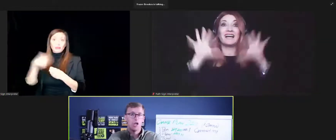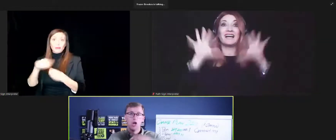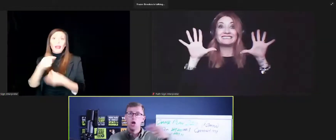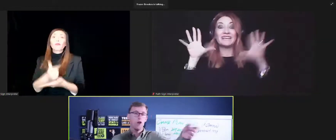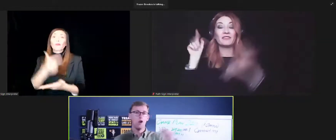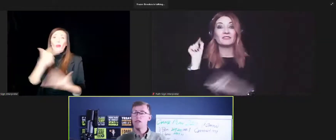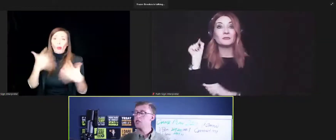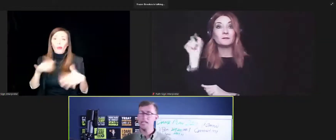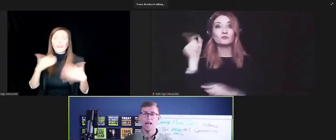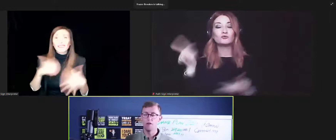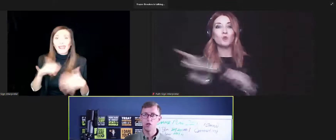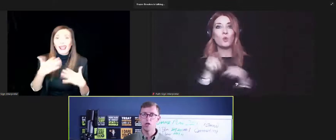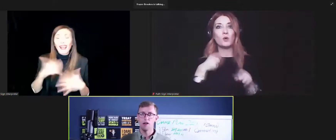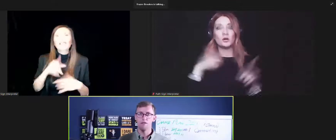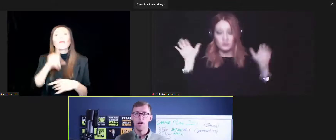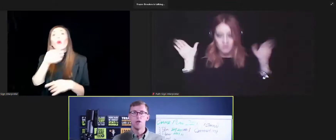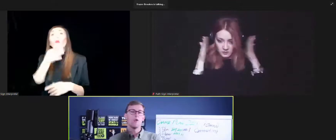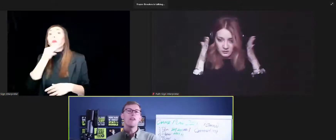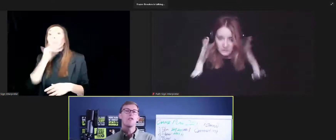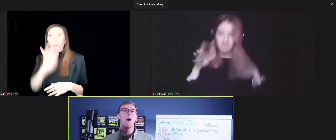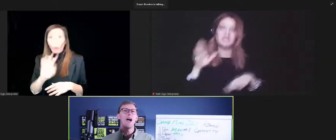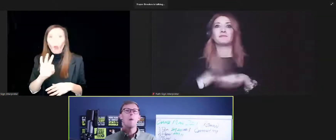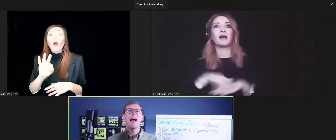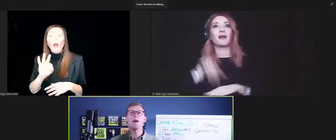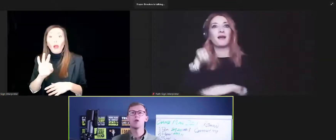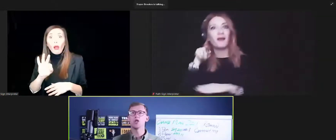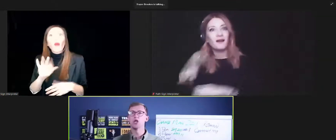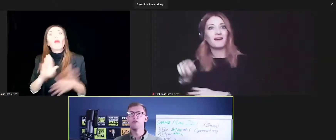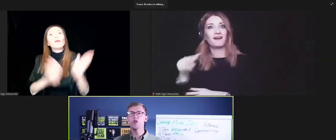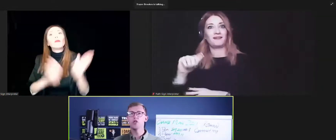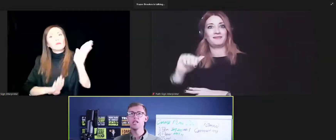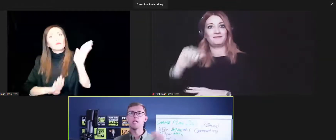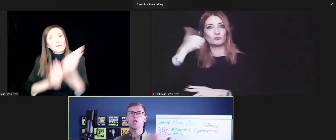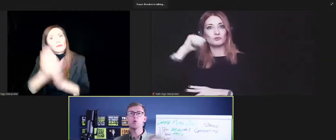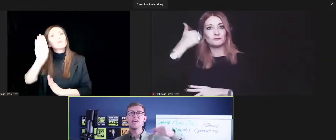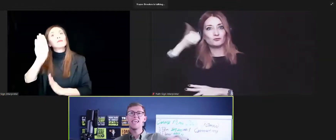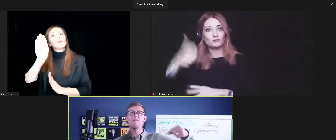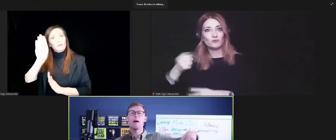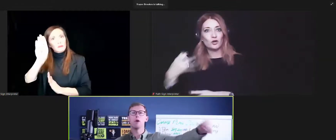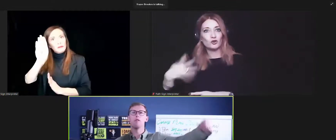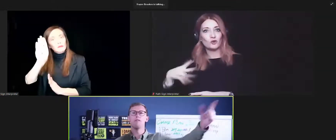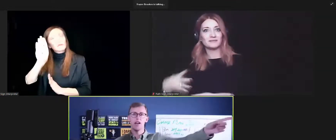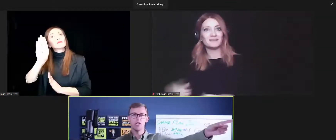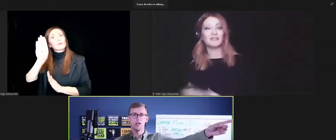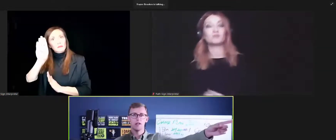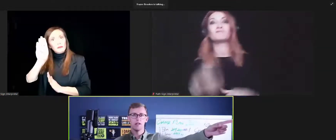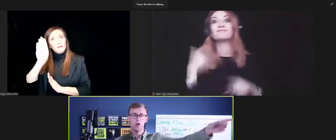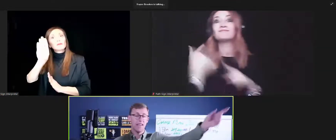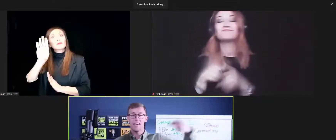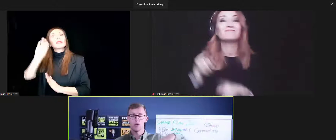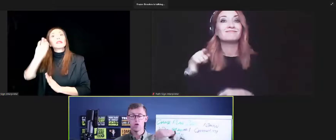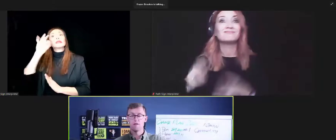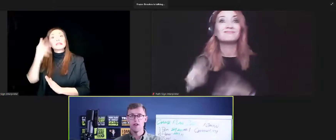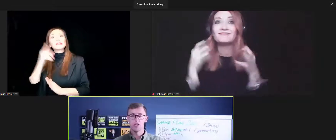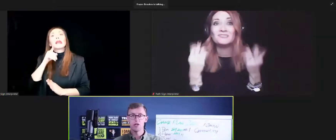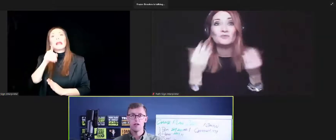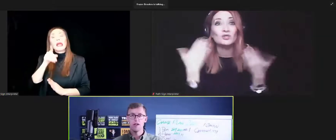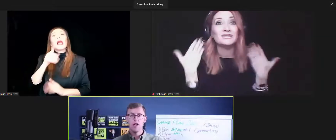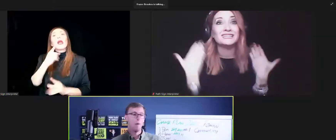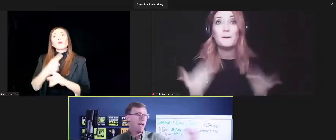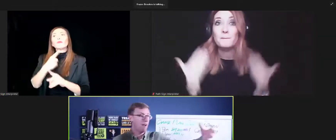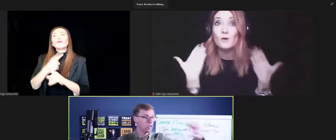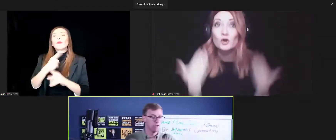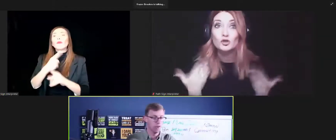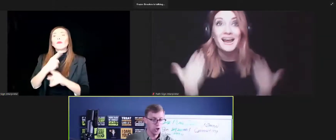have to love on others to get love yourself. The reason why our parents love us is because we give them love first. Sorry, they give us love first.